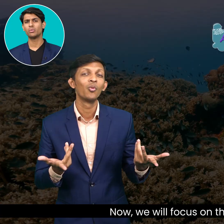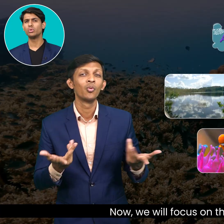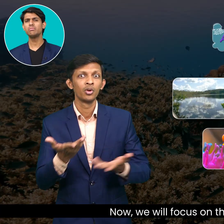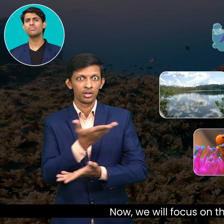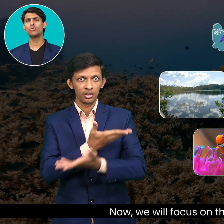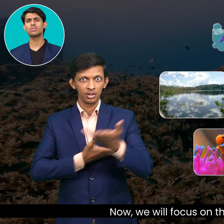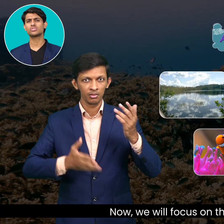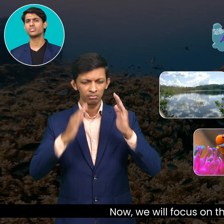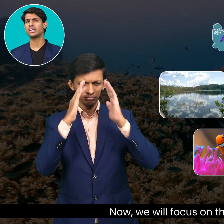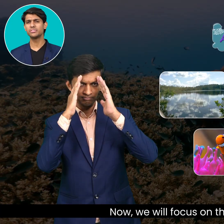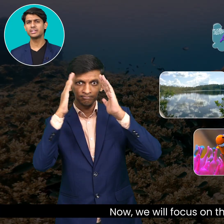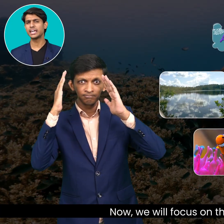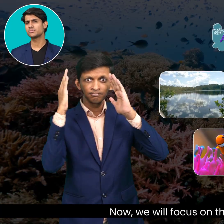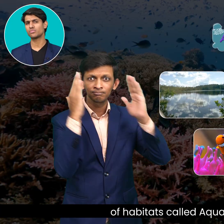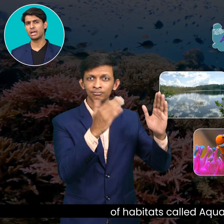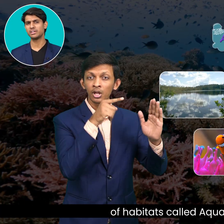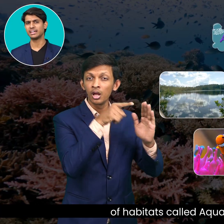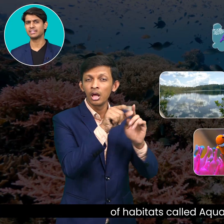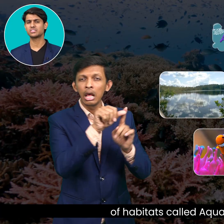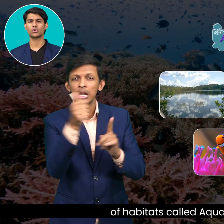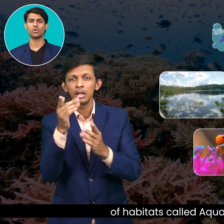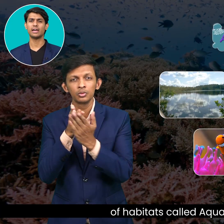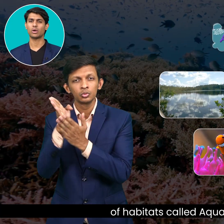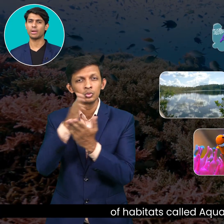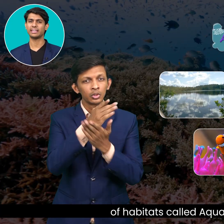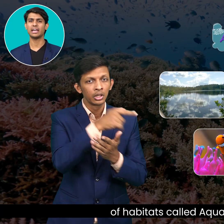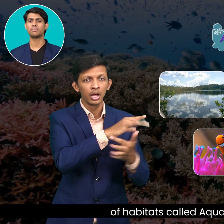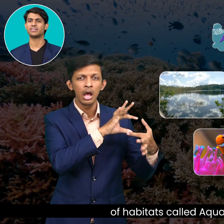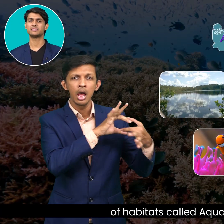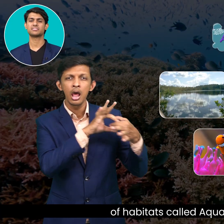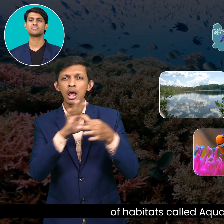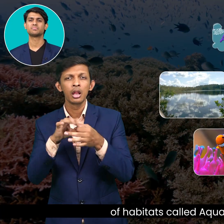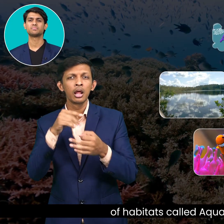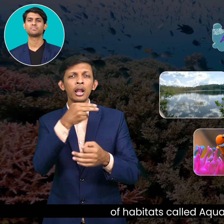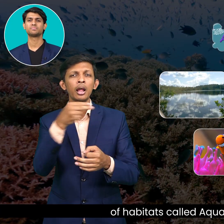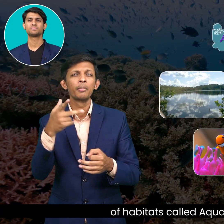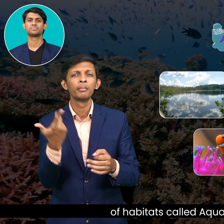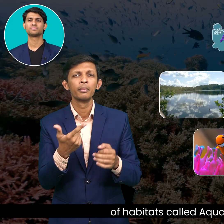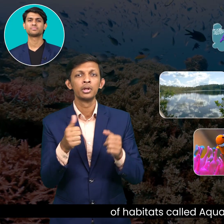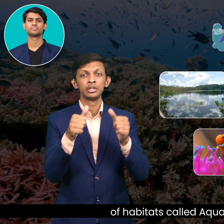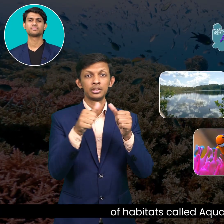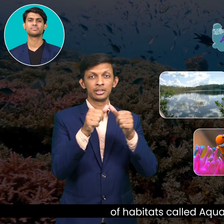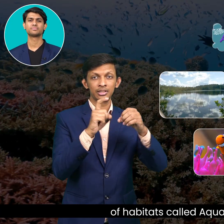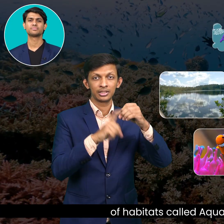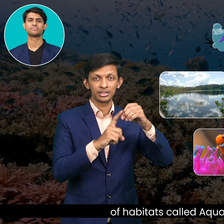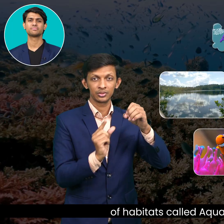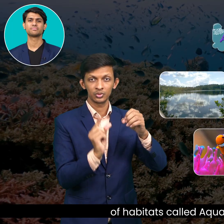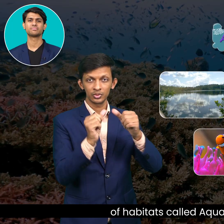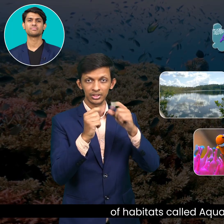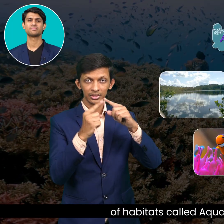Now, we will focus on the other types of habitats called aquatic habitats.